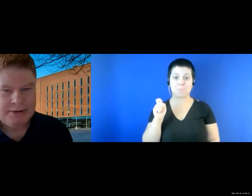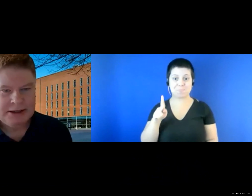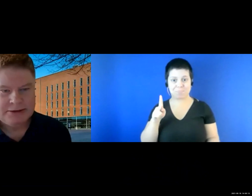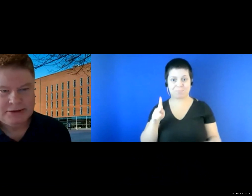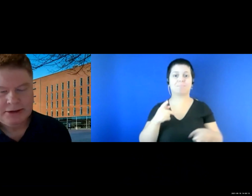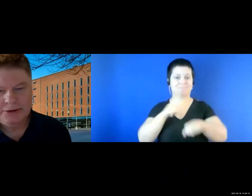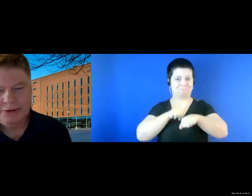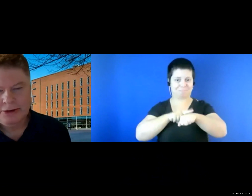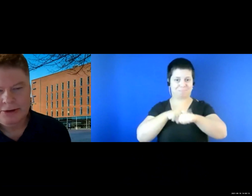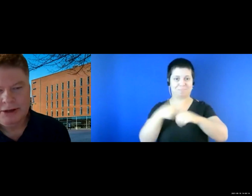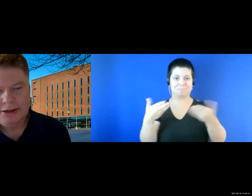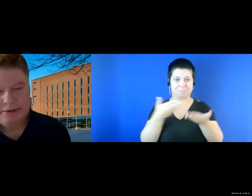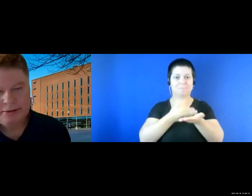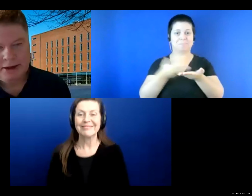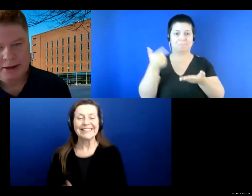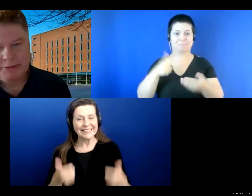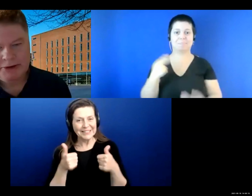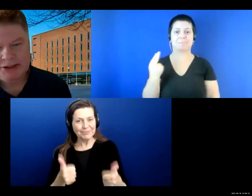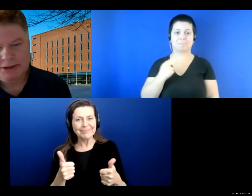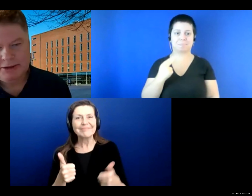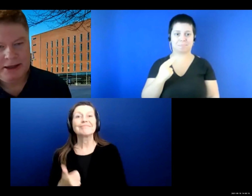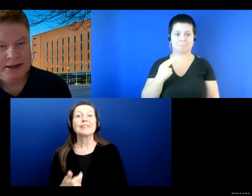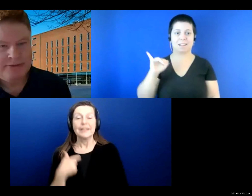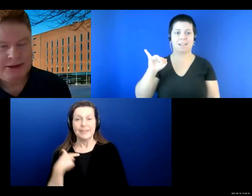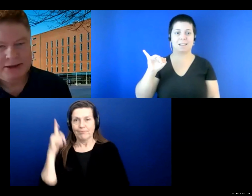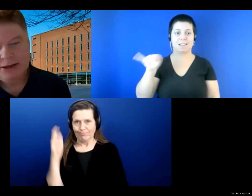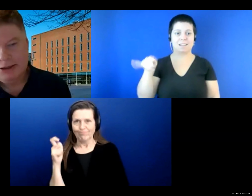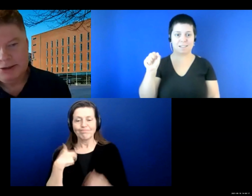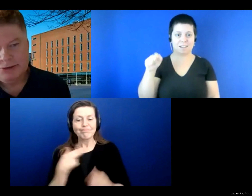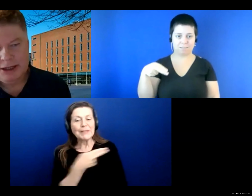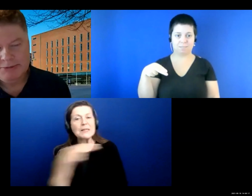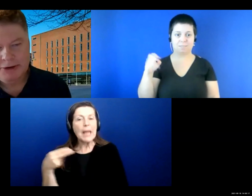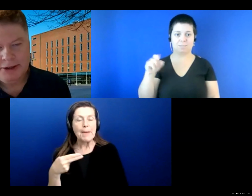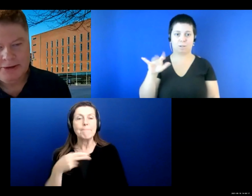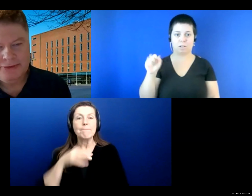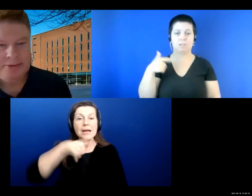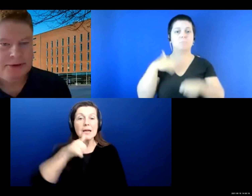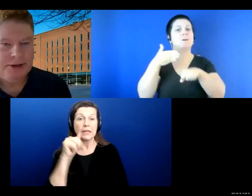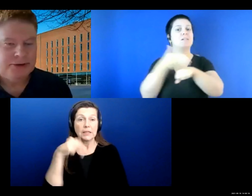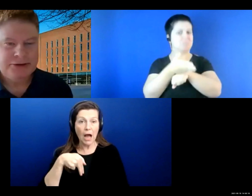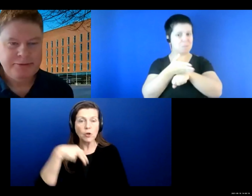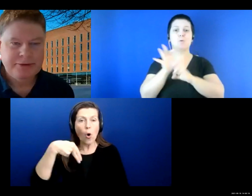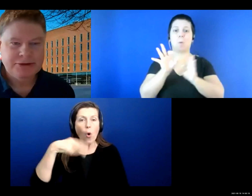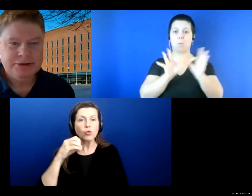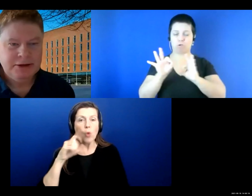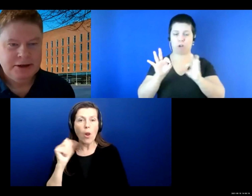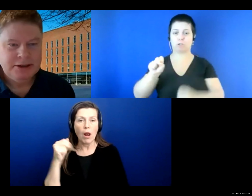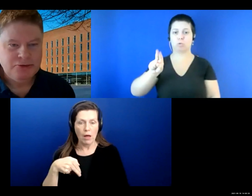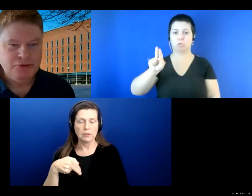My name is Jan Nolin, and I'm a participant in the SUITCEYES project from University of